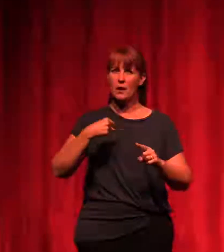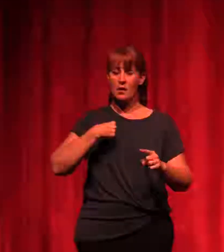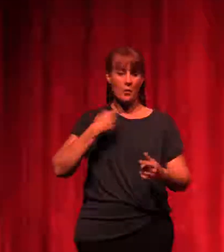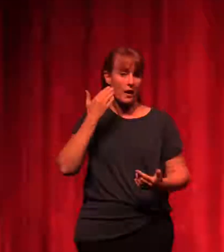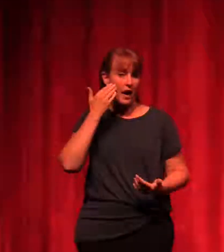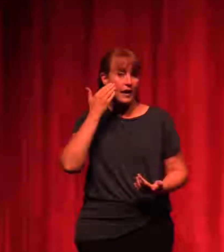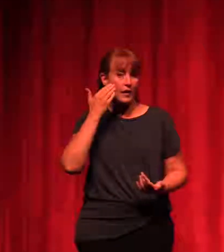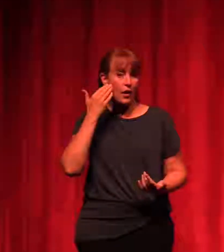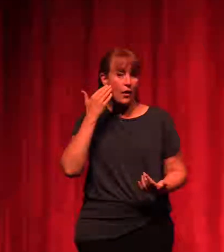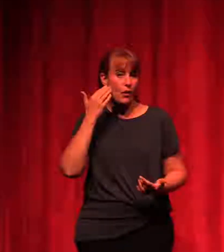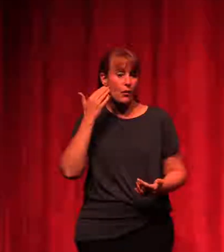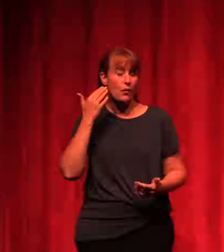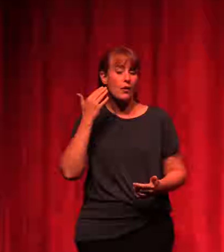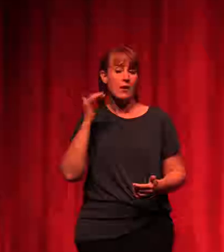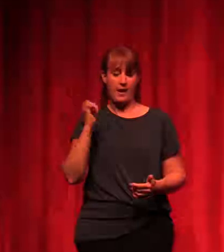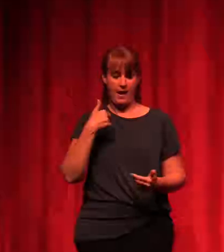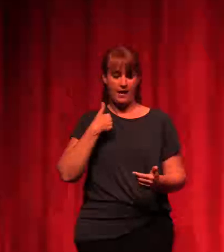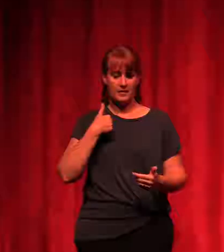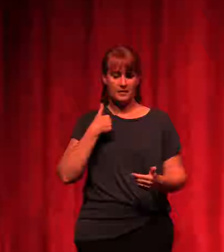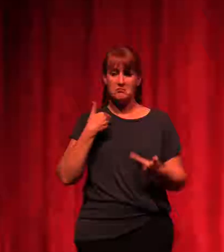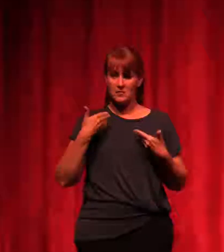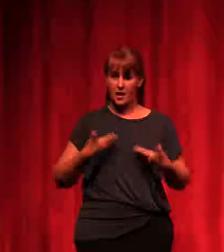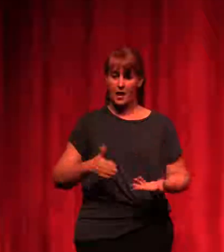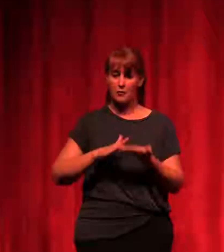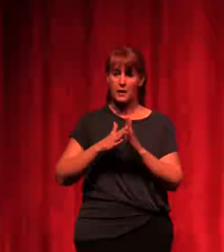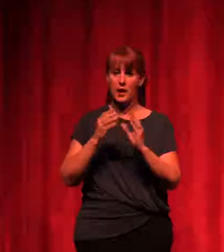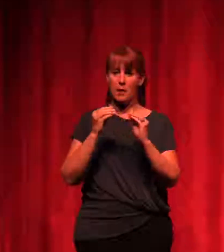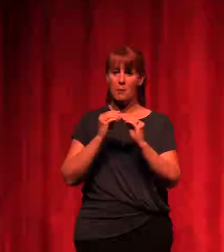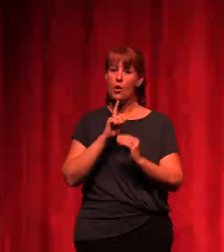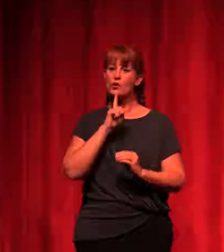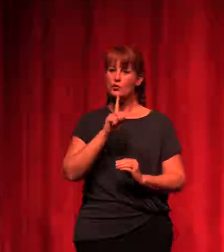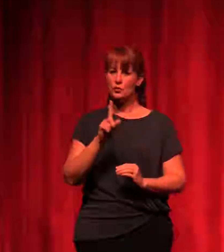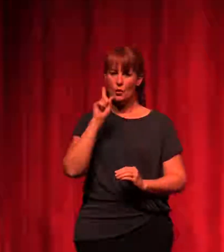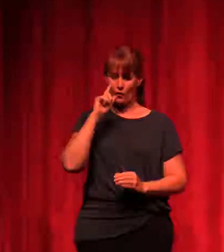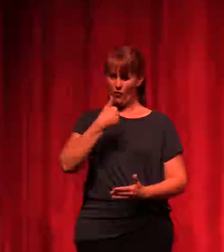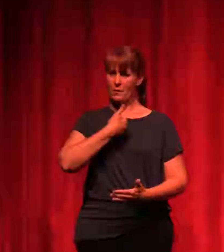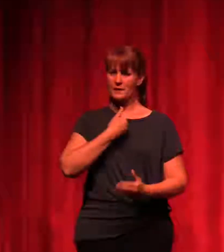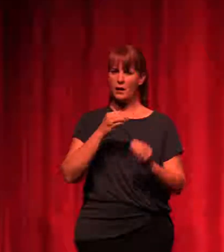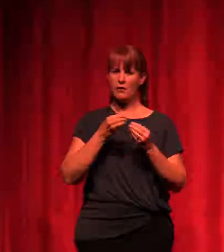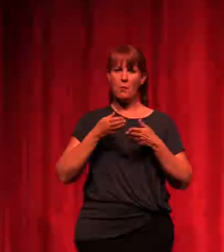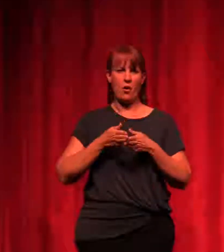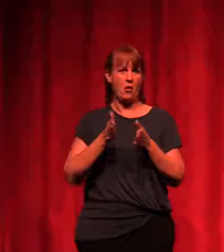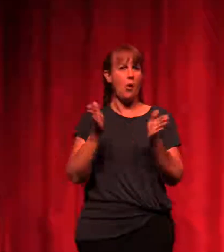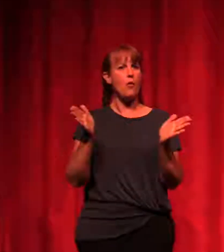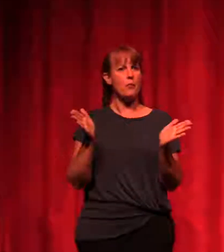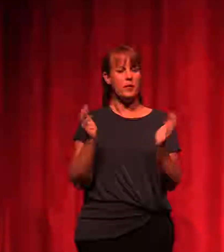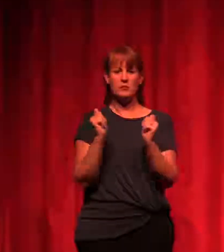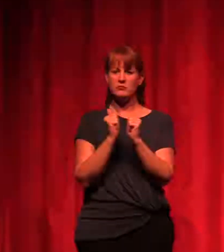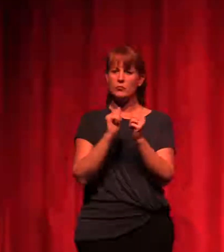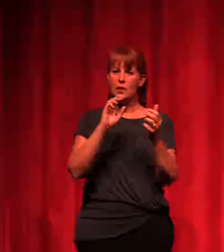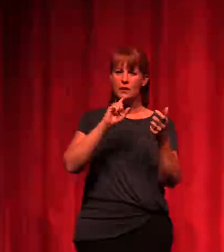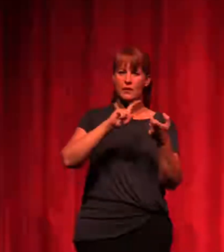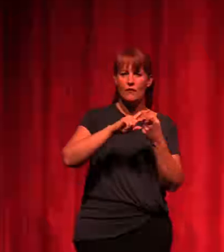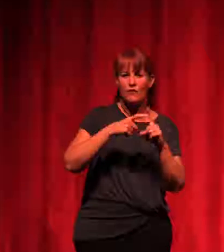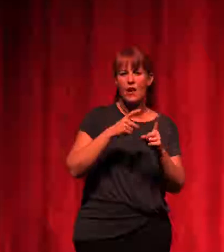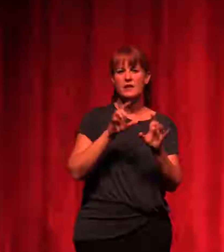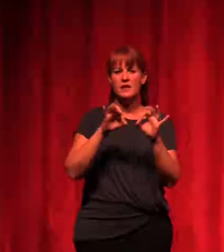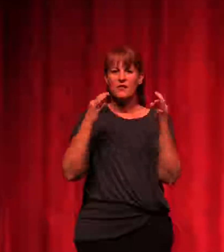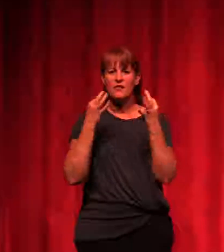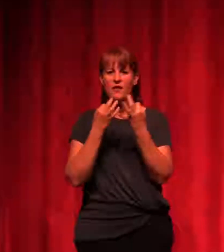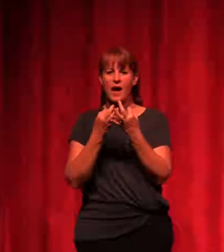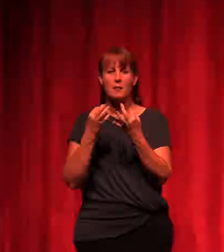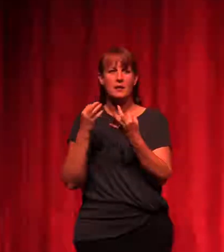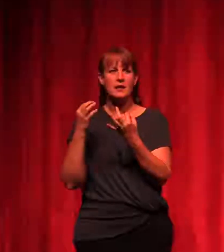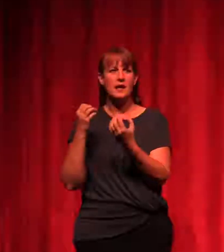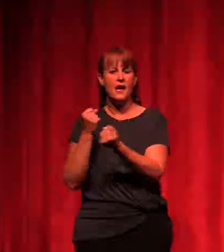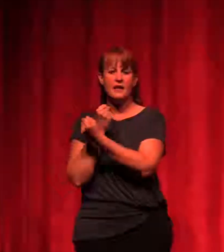know is that as I have become more true to myself and more open with my friends and family and lovers about who I